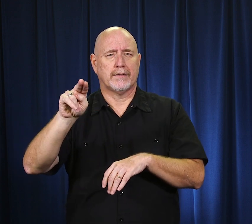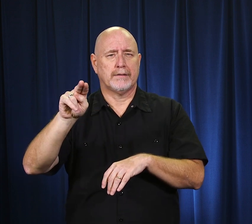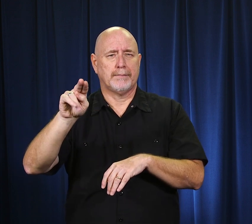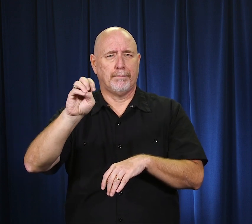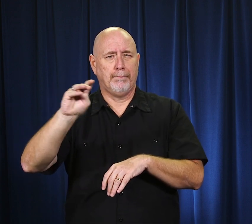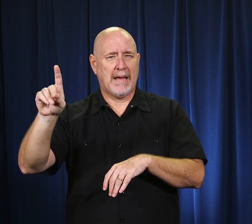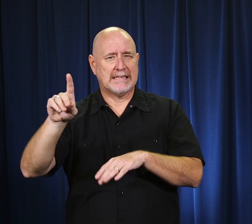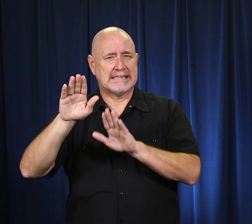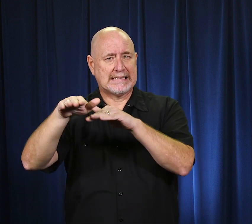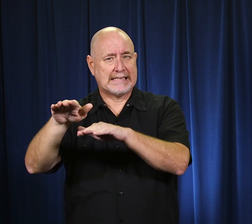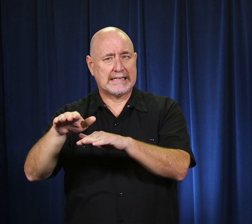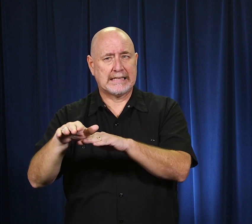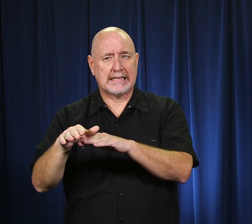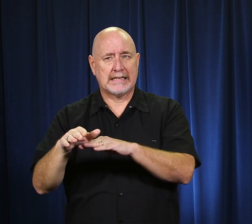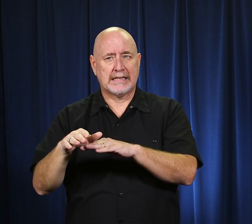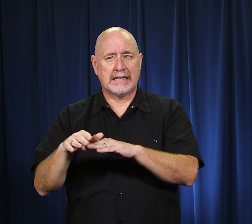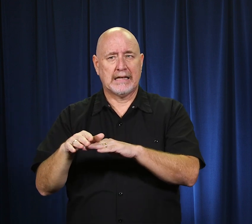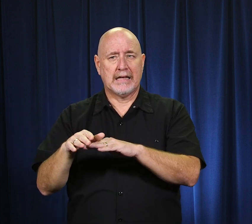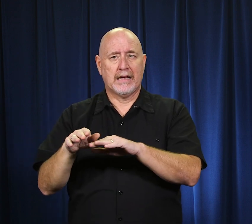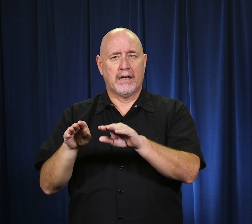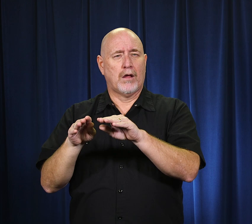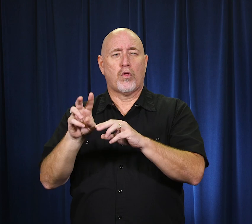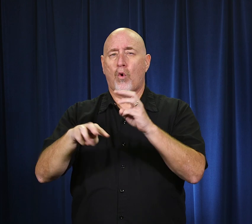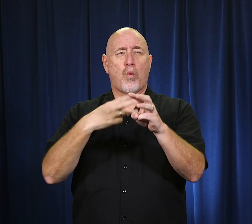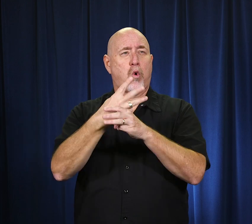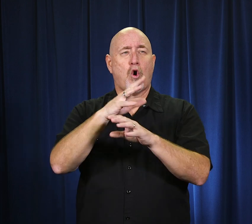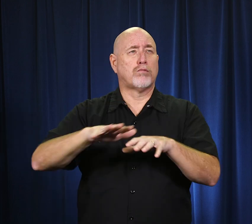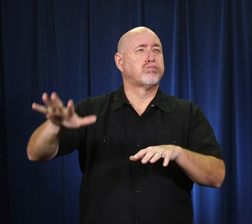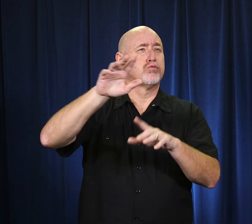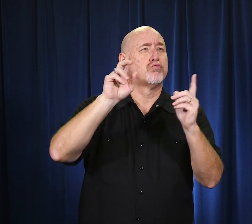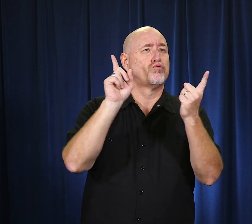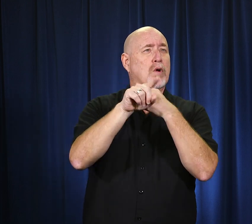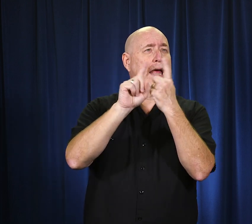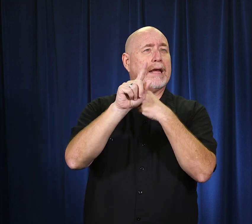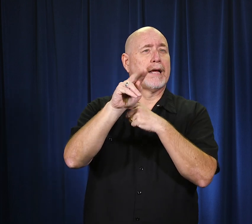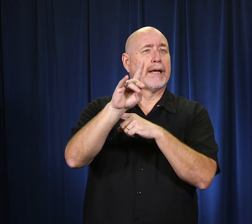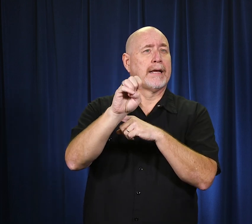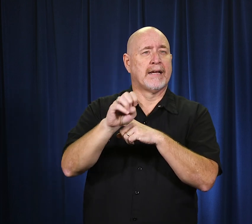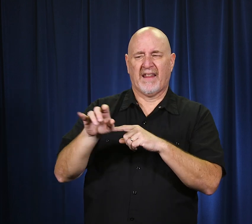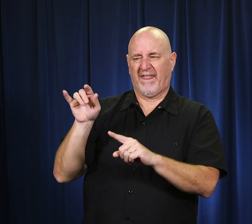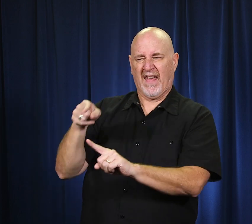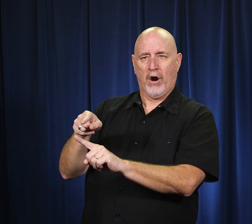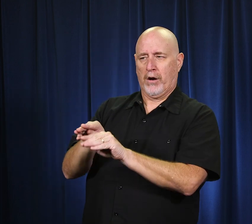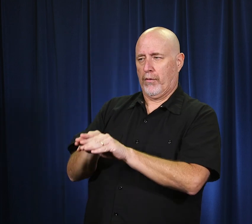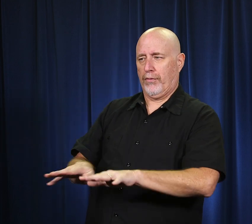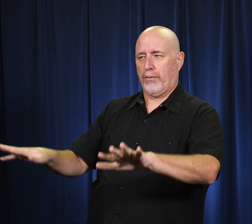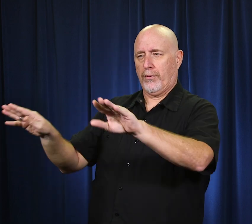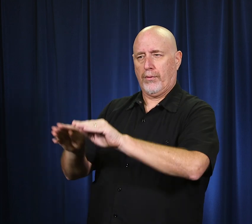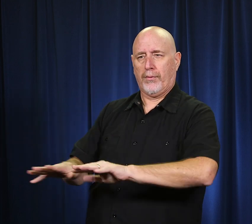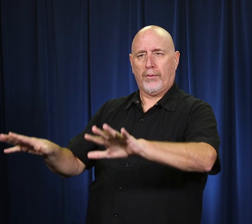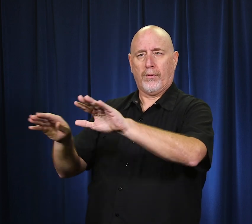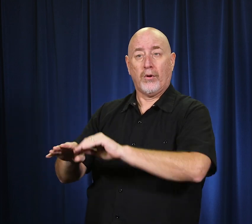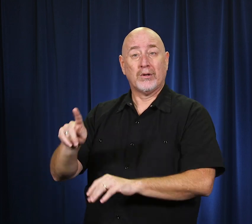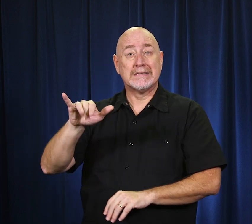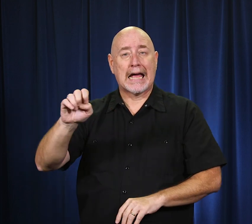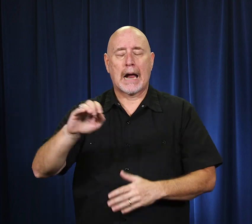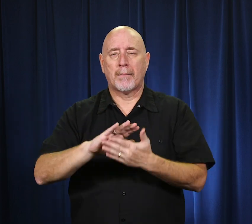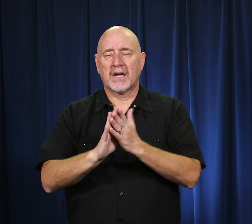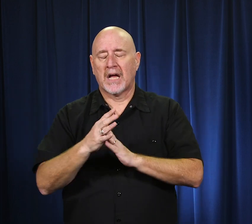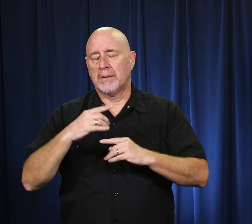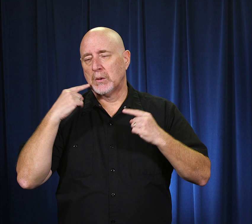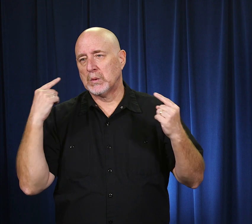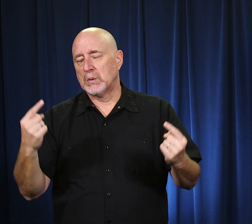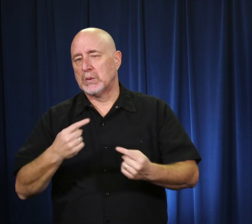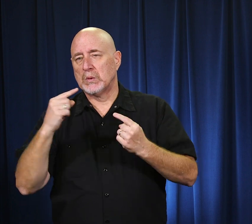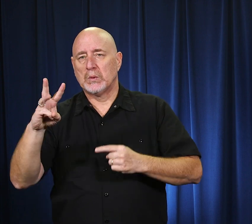Mediterranean Sea. It stood at the crossroads of worldwide trading. But the problem with Tyre was that it had become